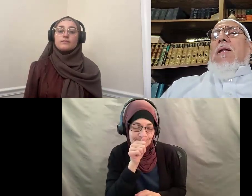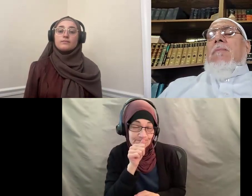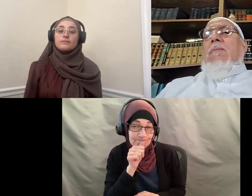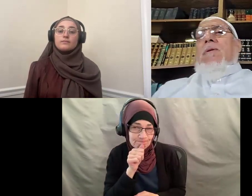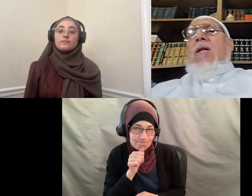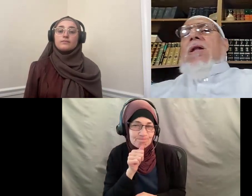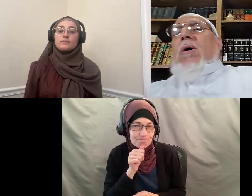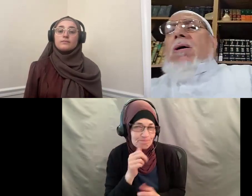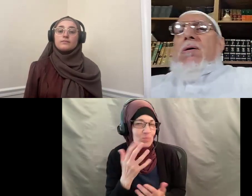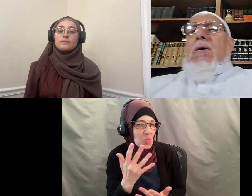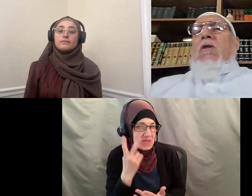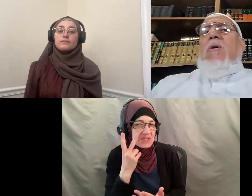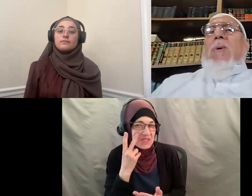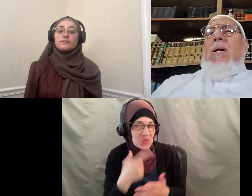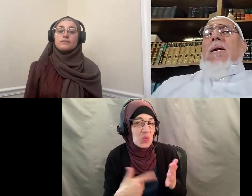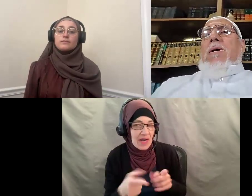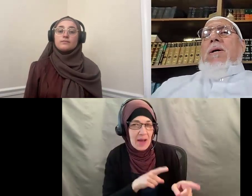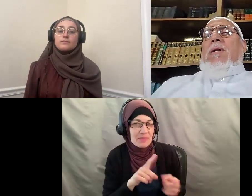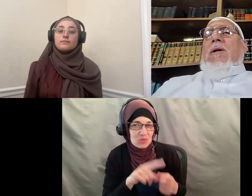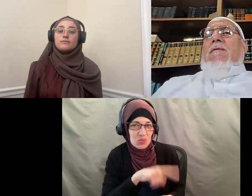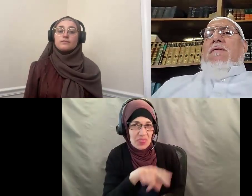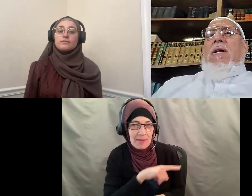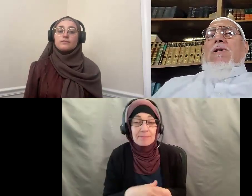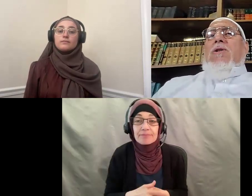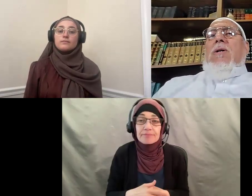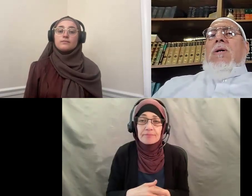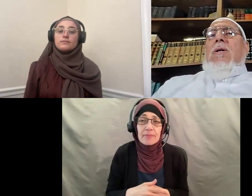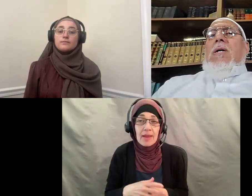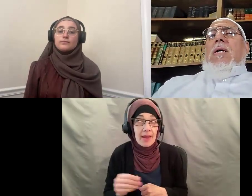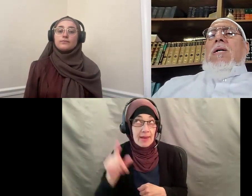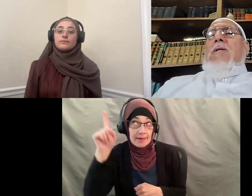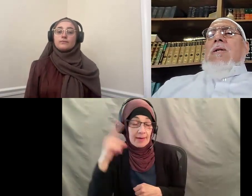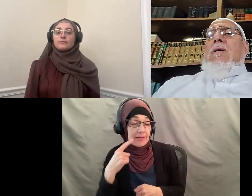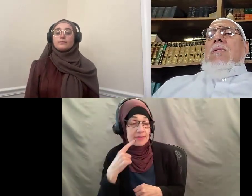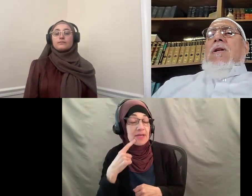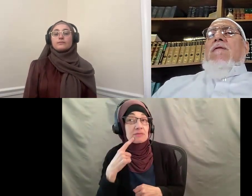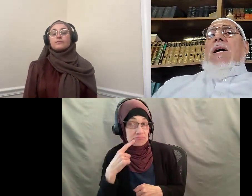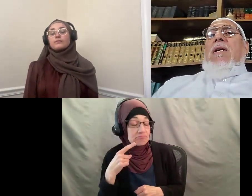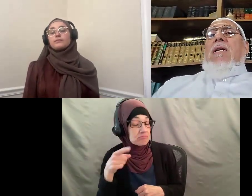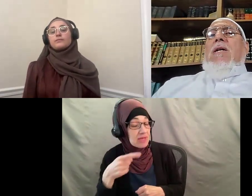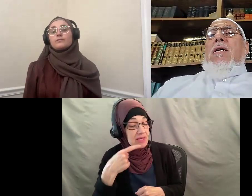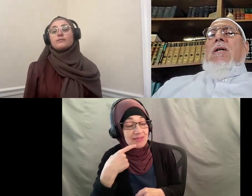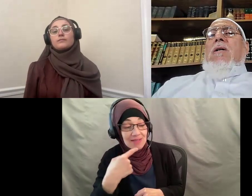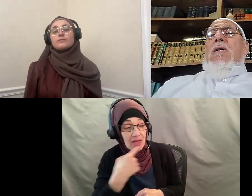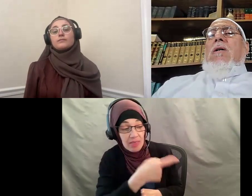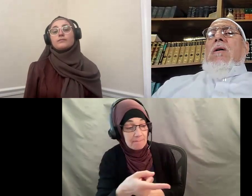And tell them that the water of the well in the village is